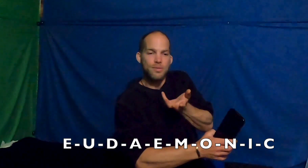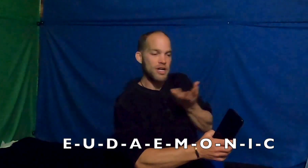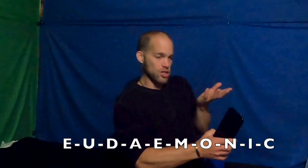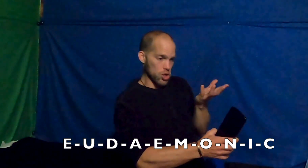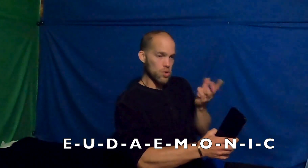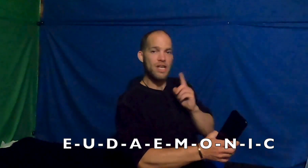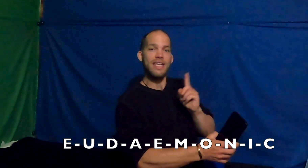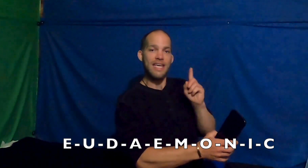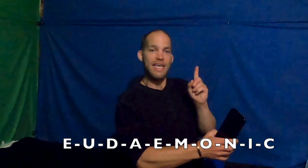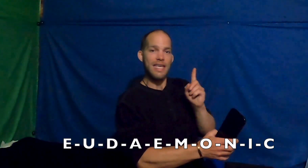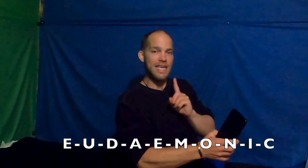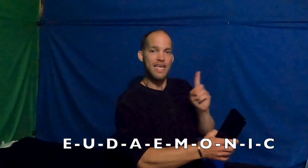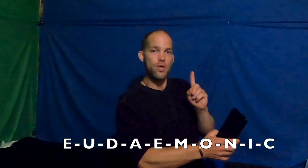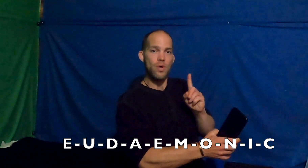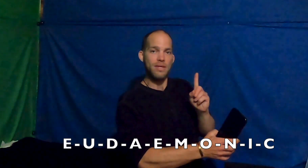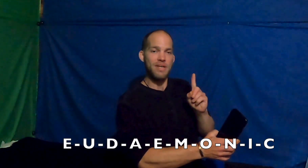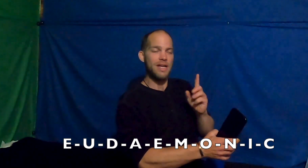expressed unit, EU at the beginning,